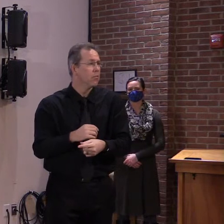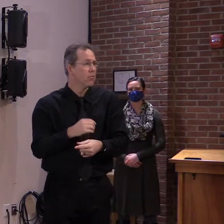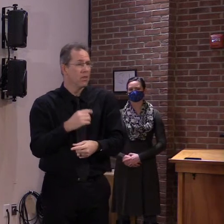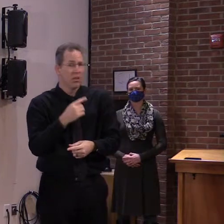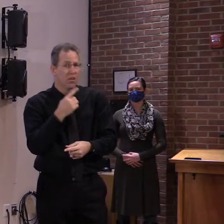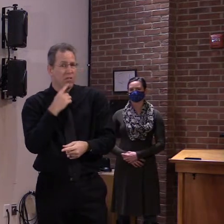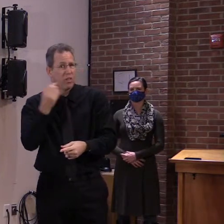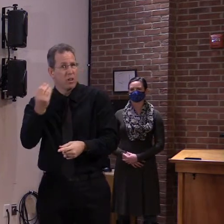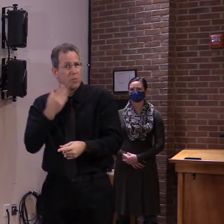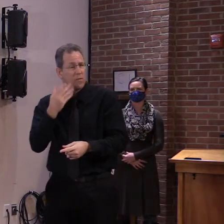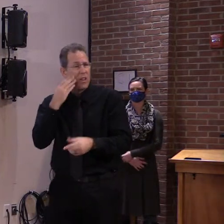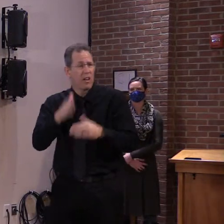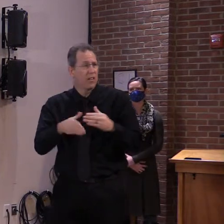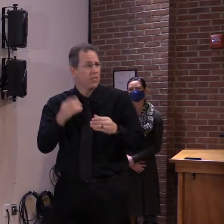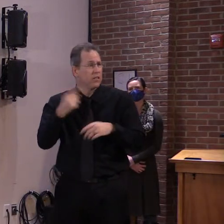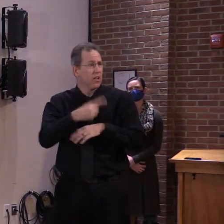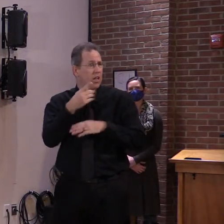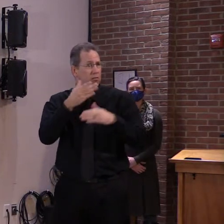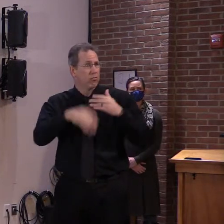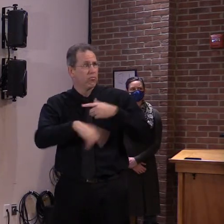Wilson, the AP.